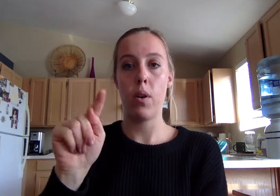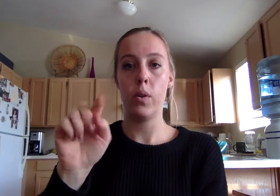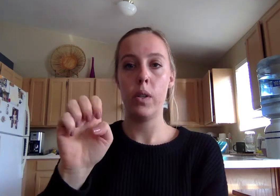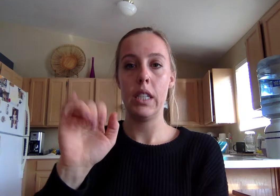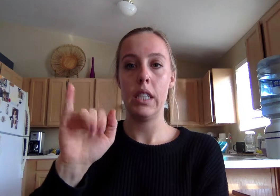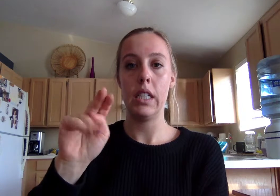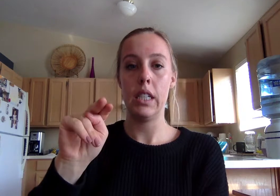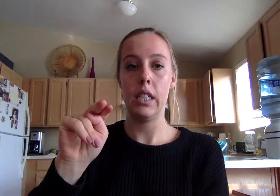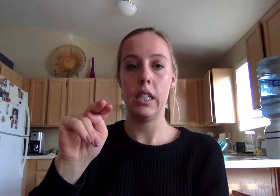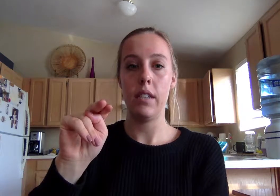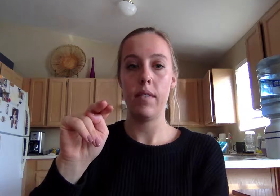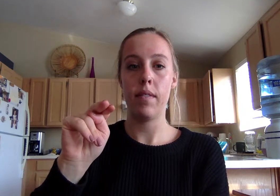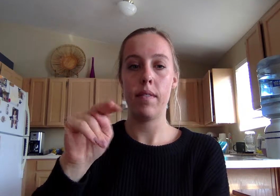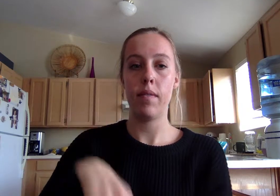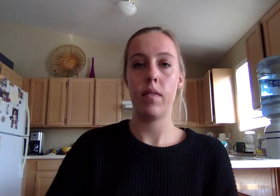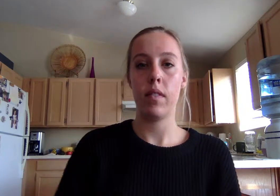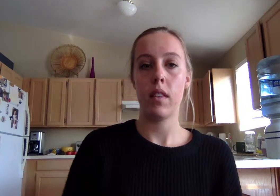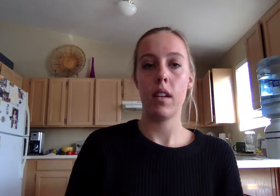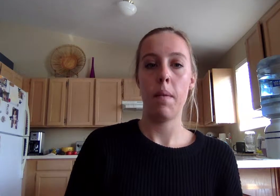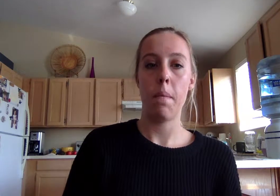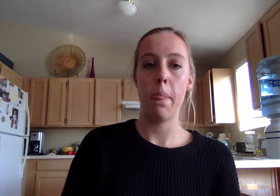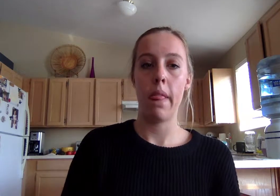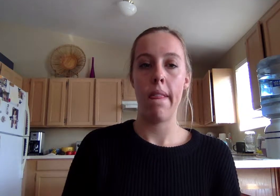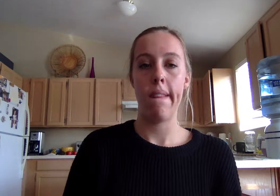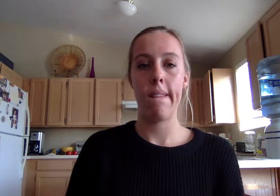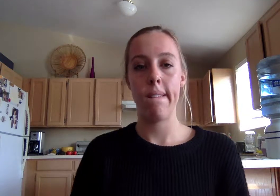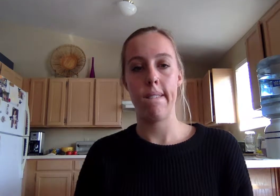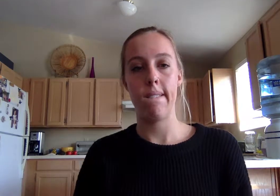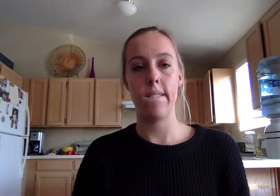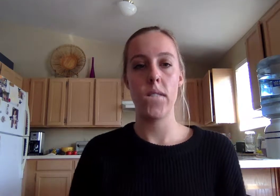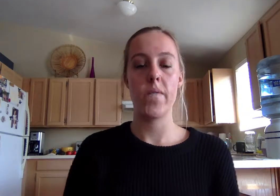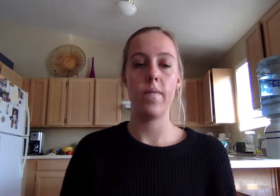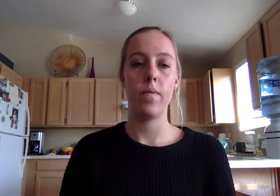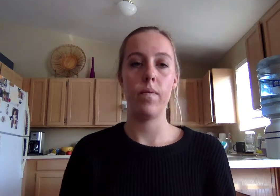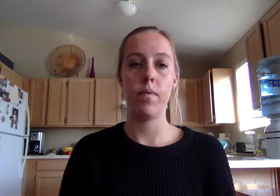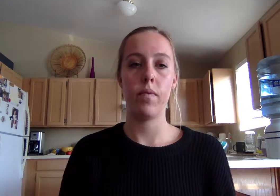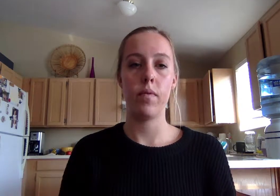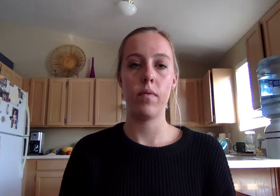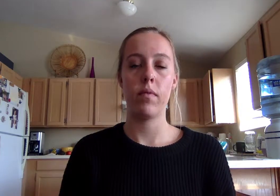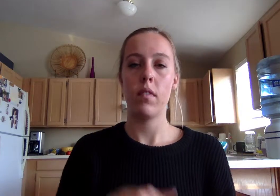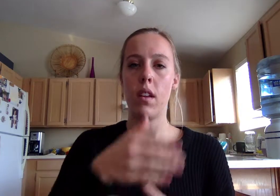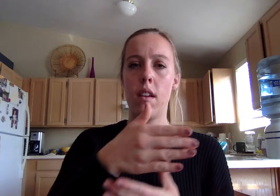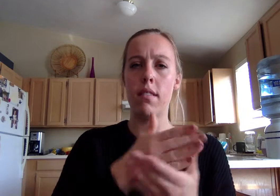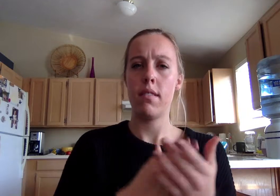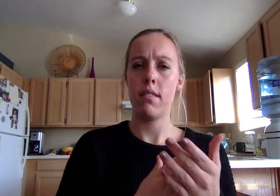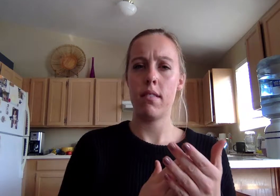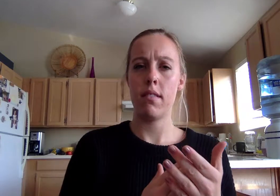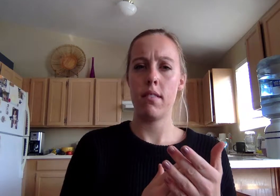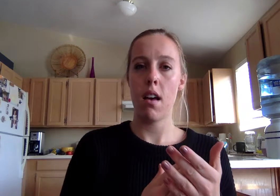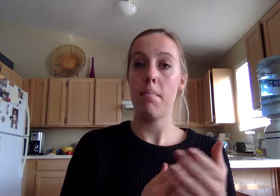microtubules, which are thin, hollow tubes. some organisms, such as plants, that